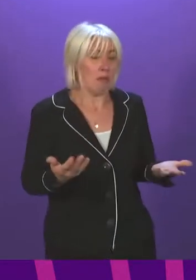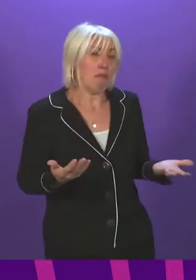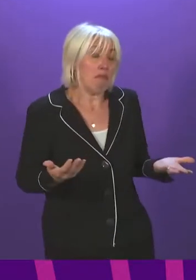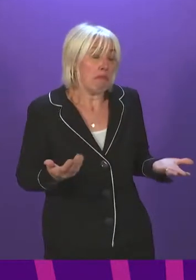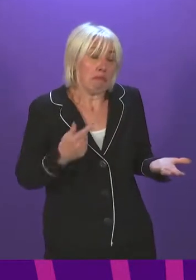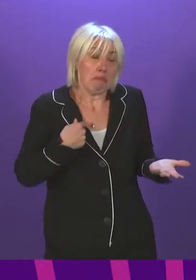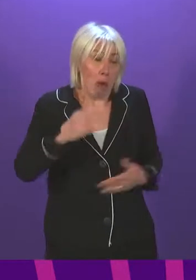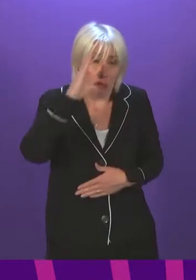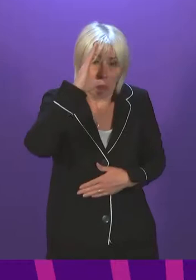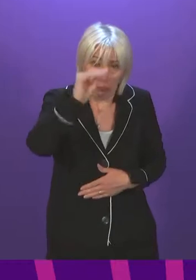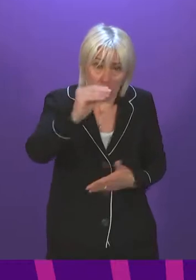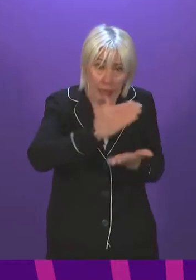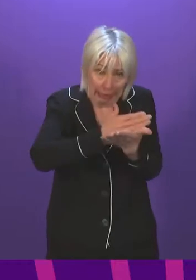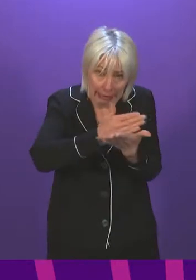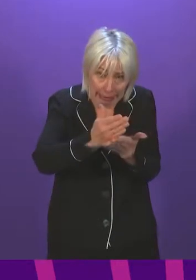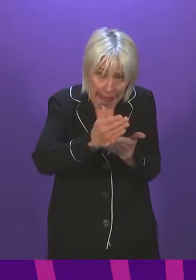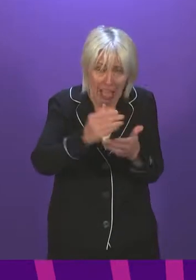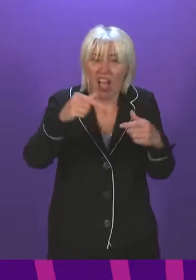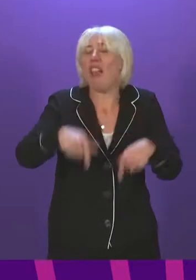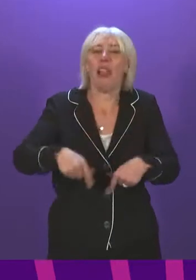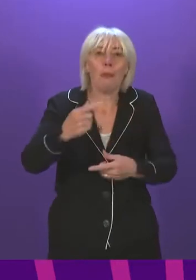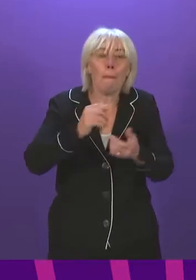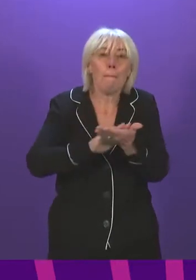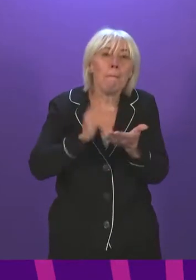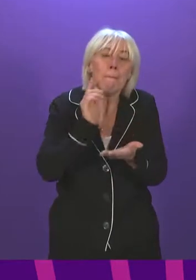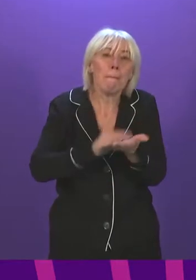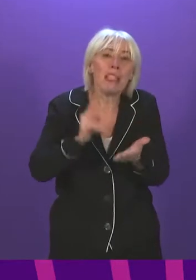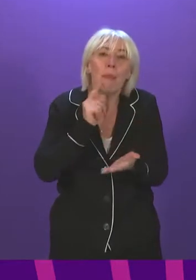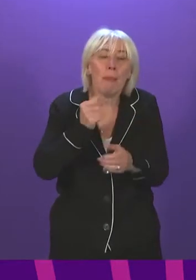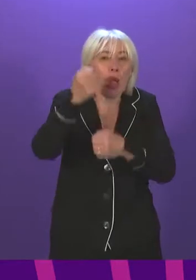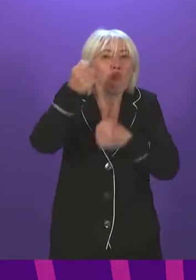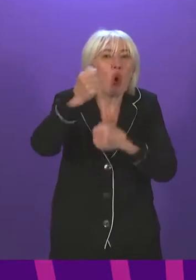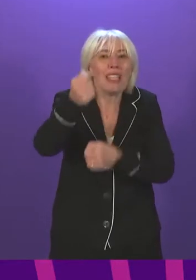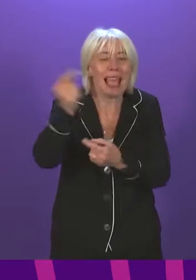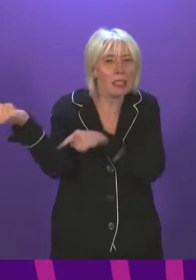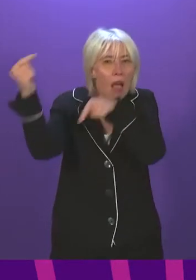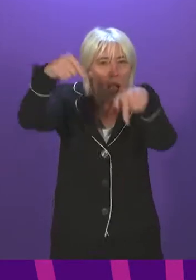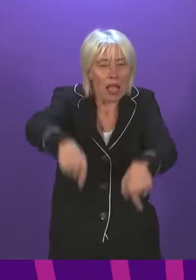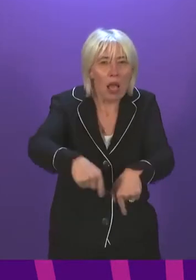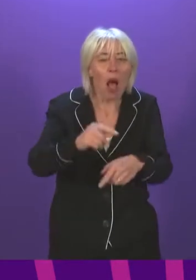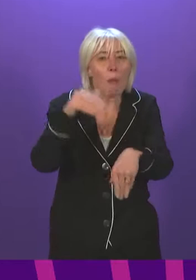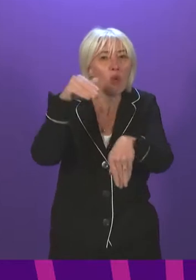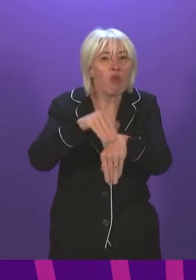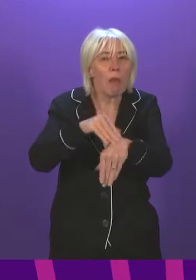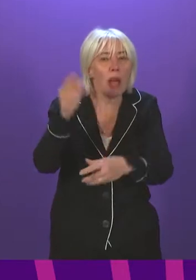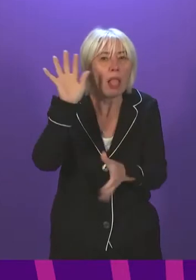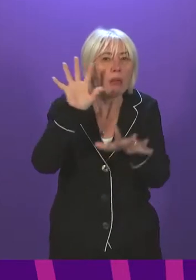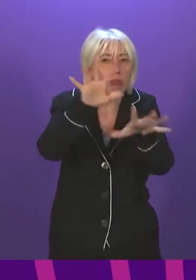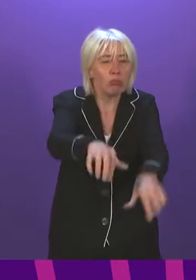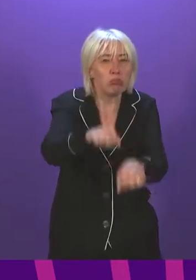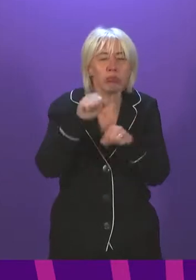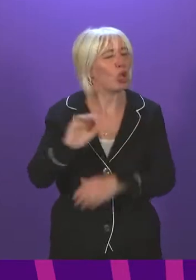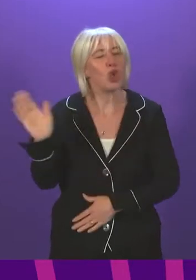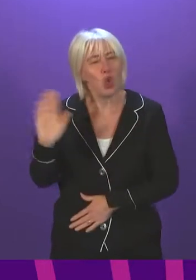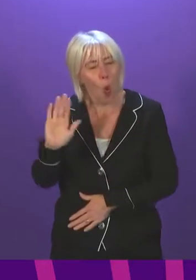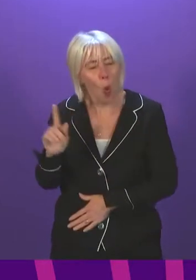make it very clear that this measure will not criminalise protesters who come to are to put their case outside Parliament.